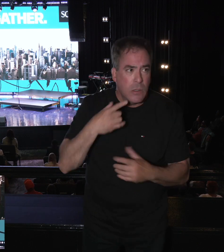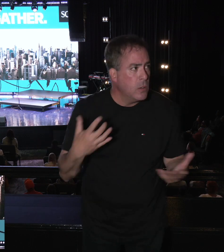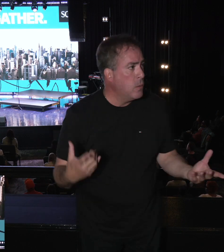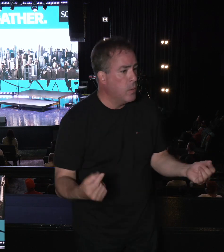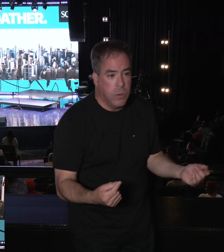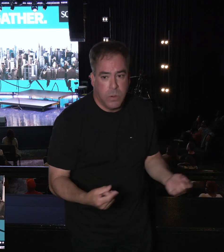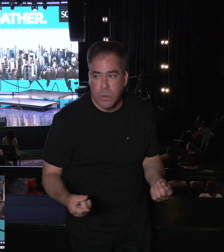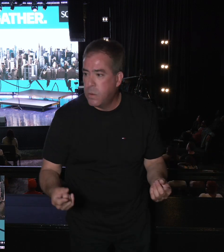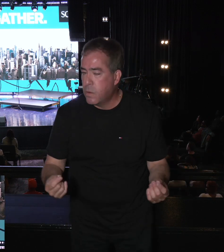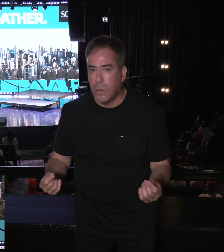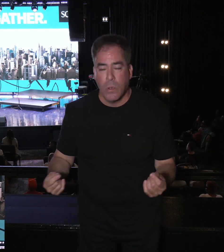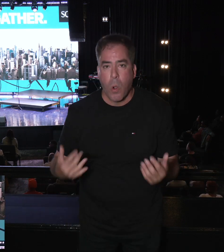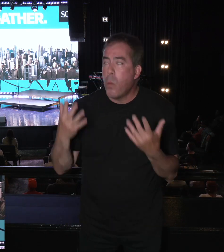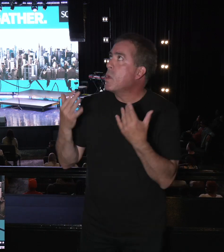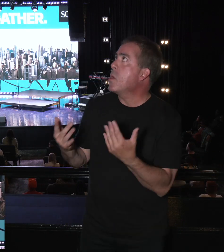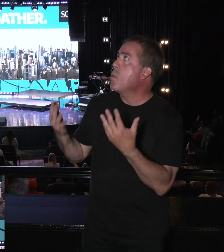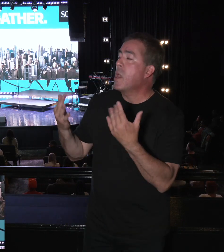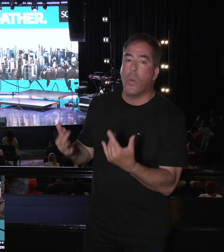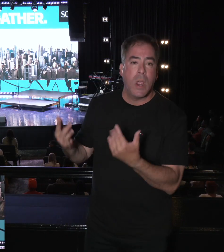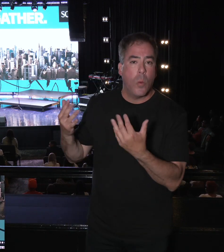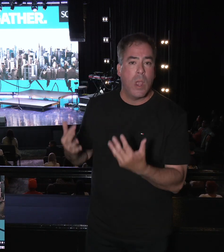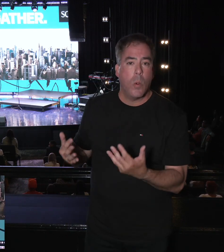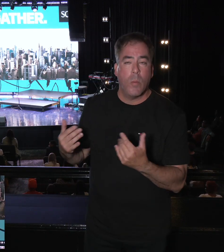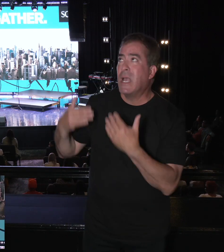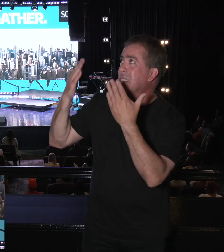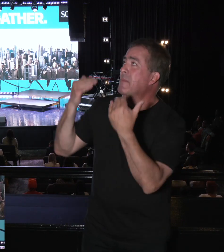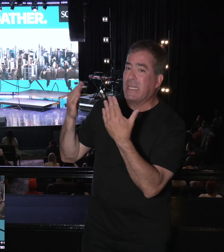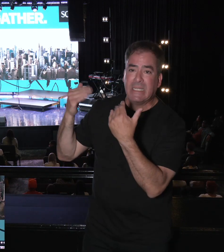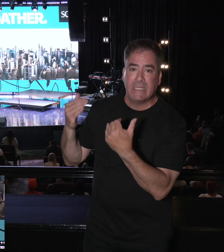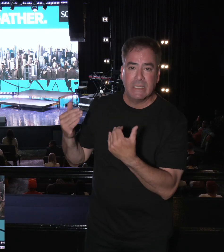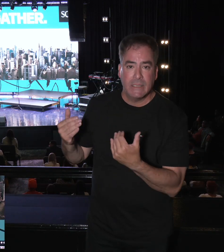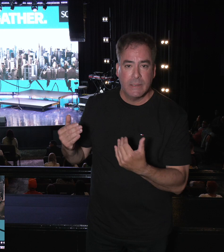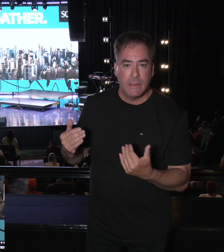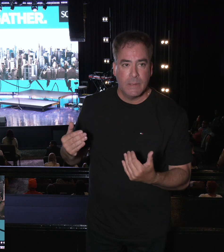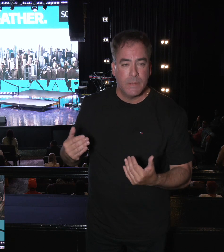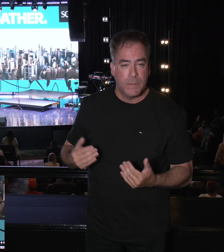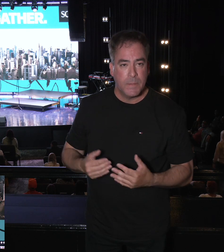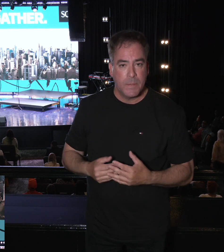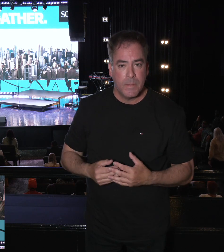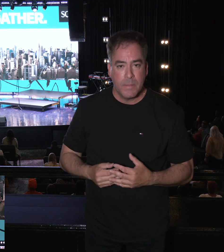this? They're just waiting. They're just waiting in expectancy.